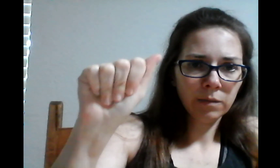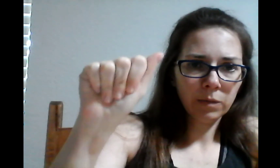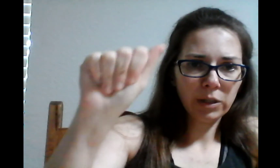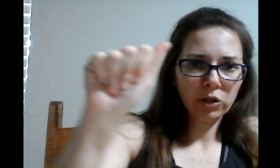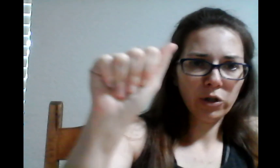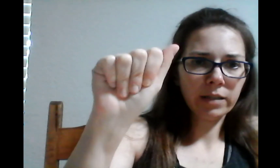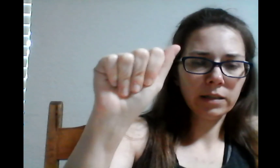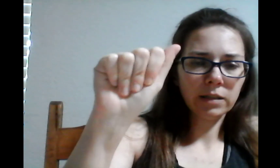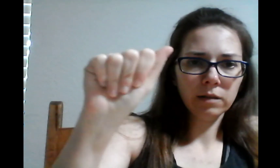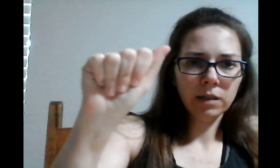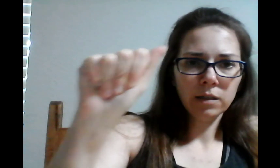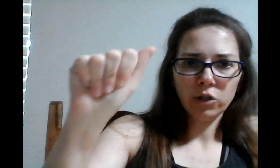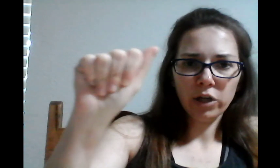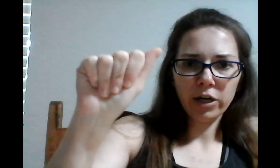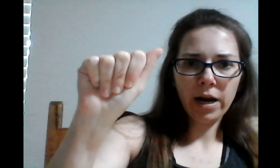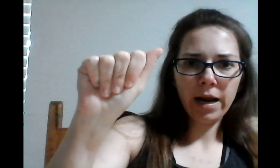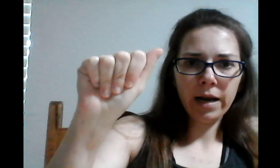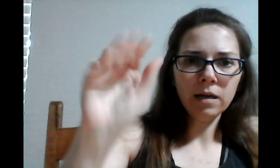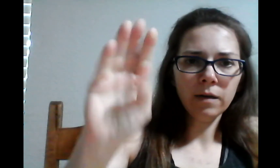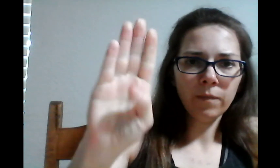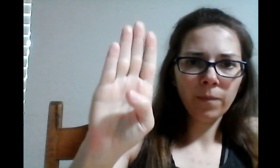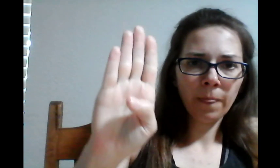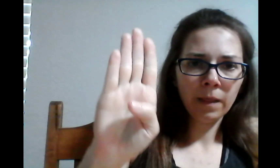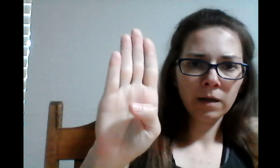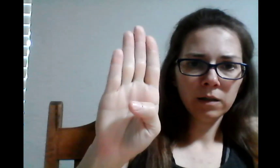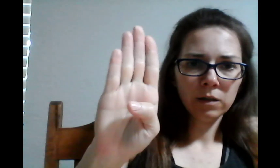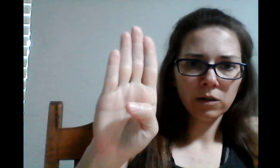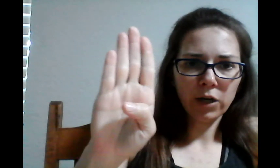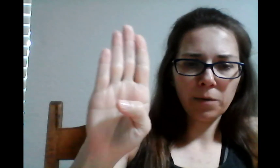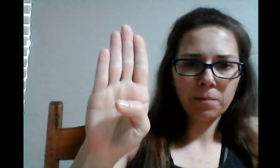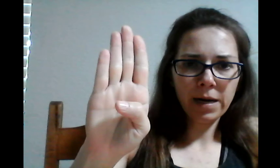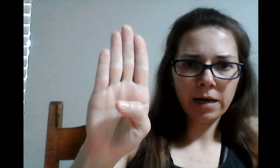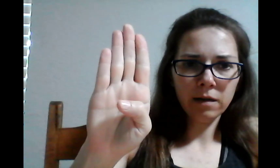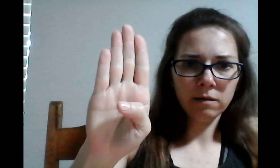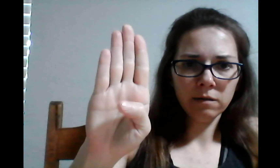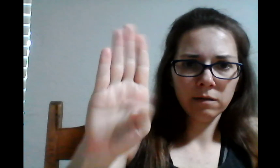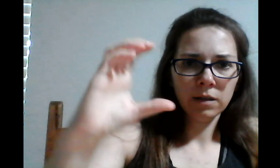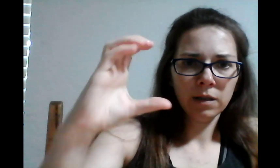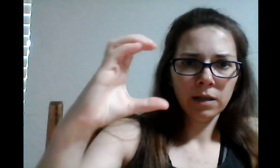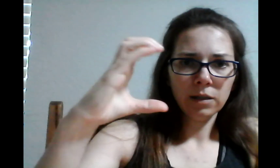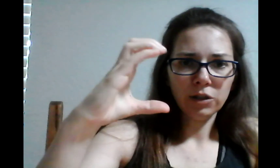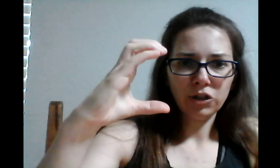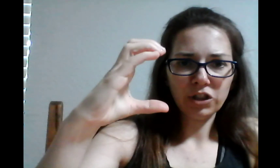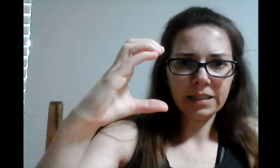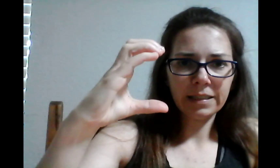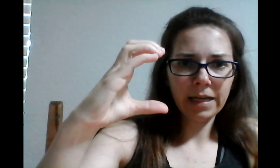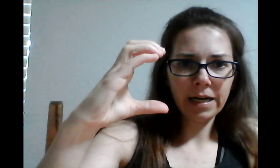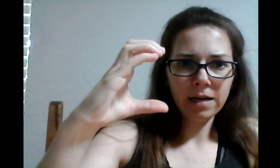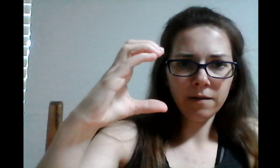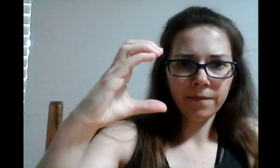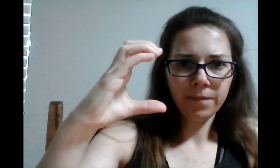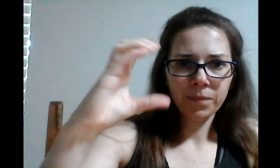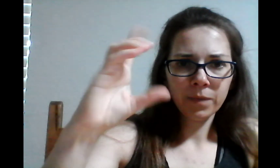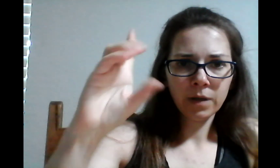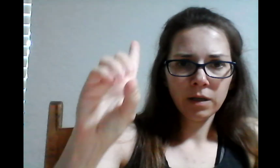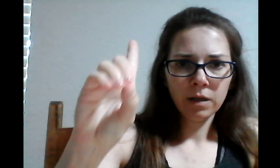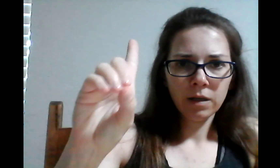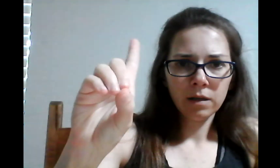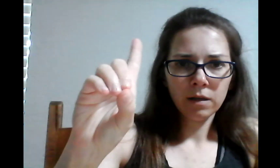Make sure you guys can see. You got your A, you got your B, there's your C, and